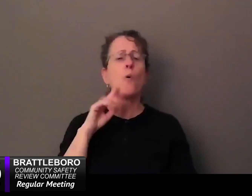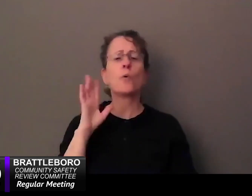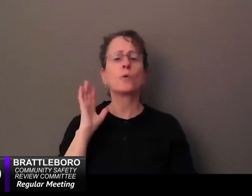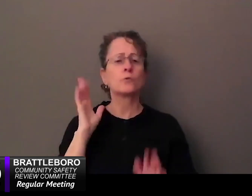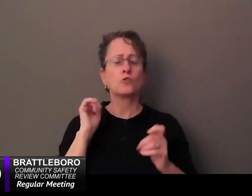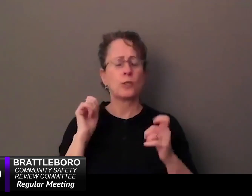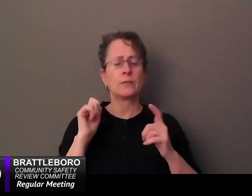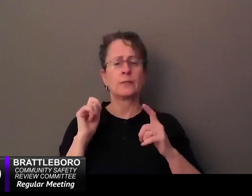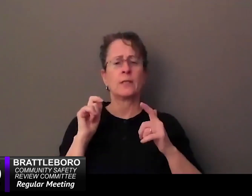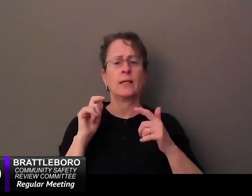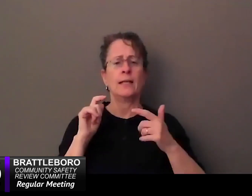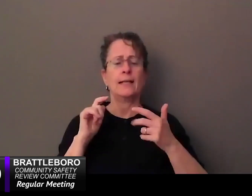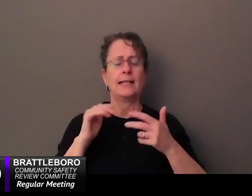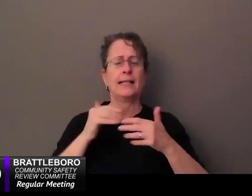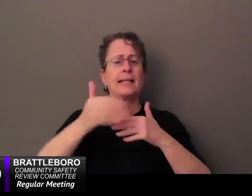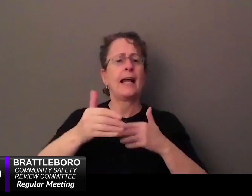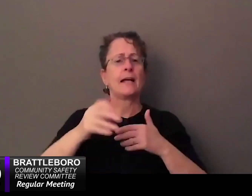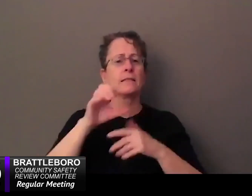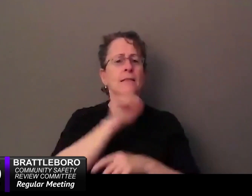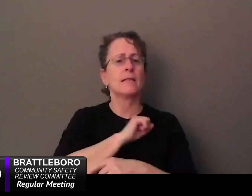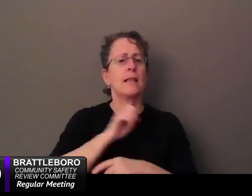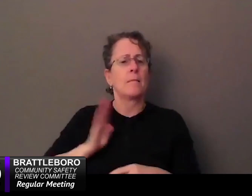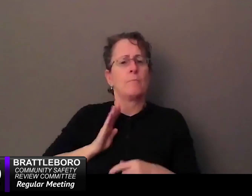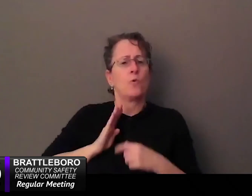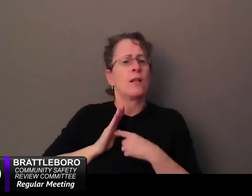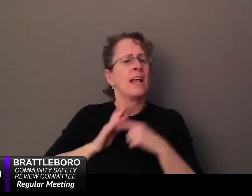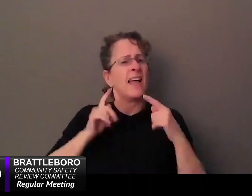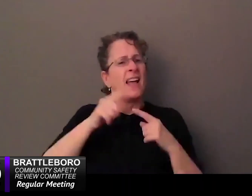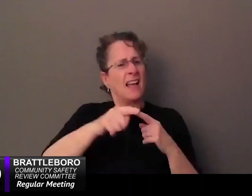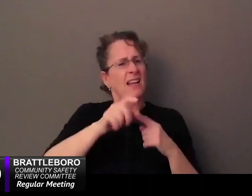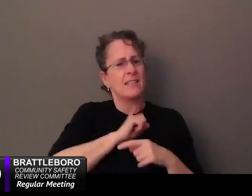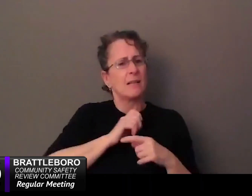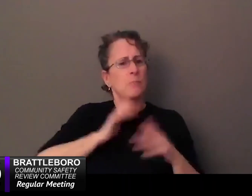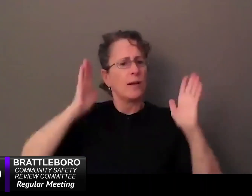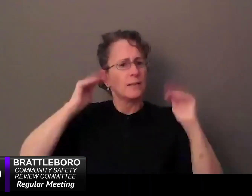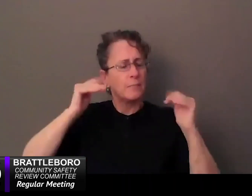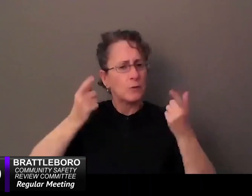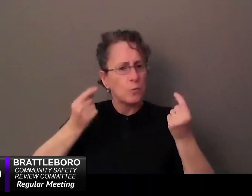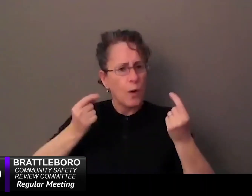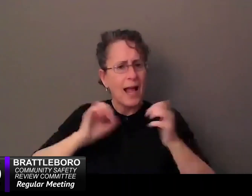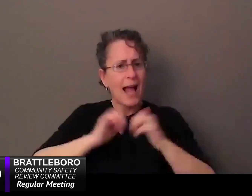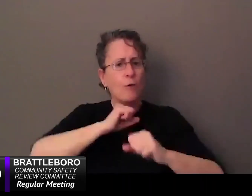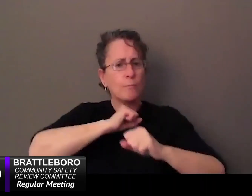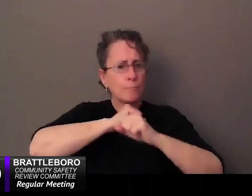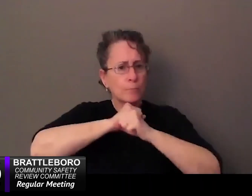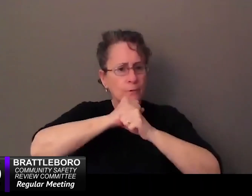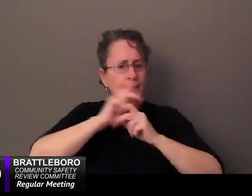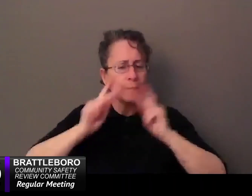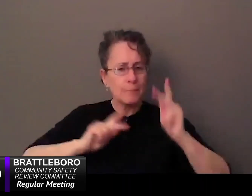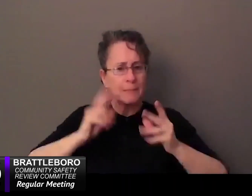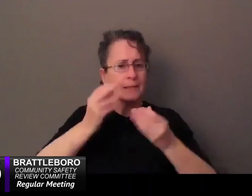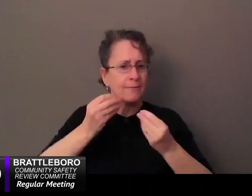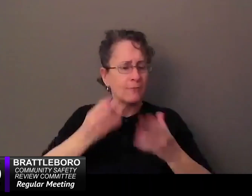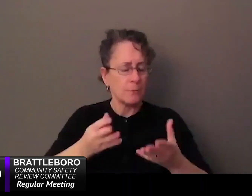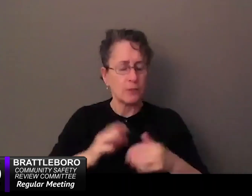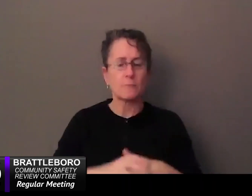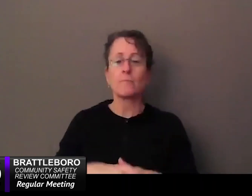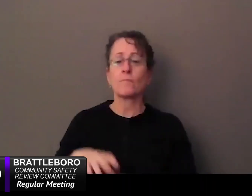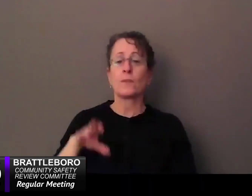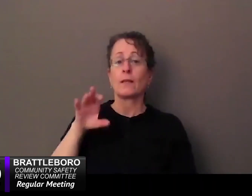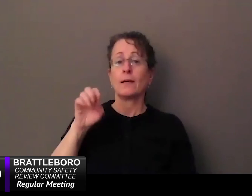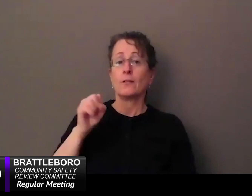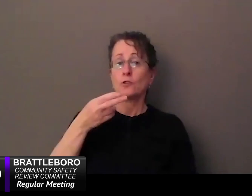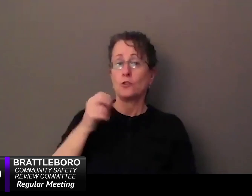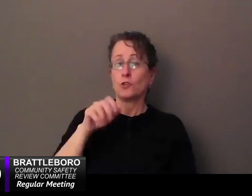Yeah. And I think that's a wonderful question. My sense, and Shay, I'd love you to fill in the gaps on this, is that our